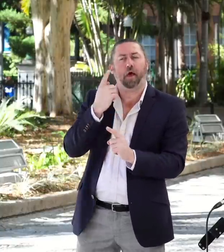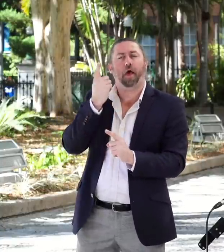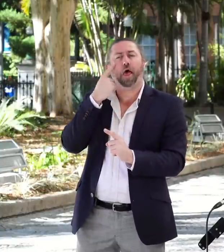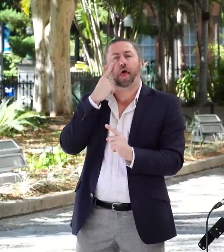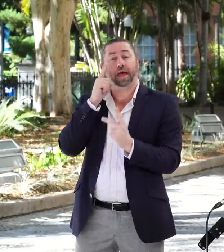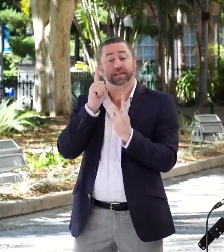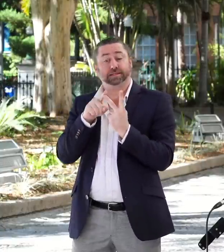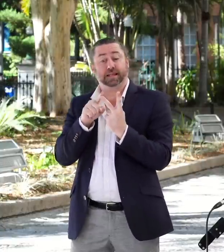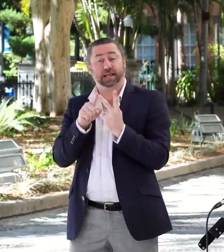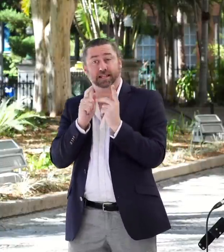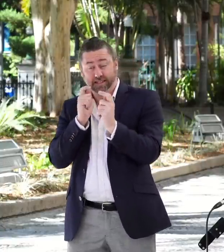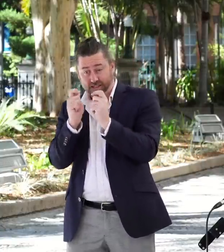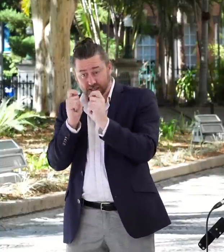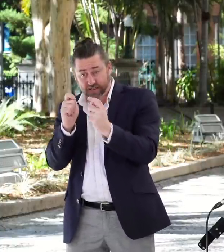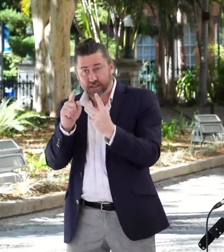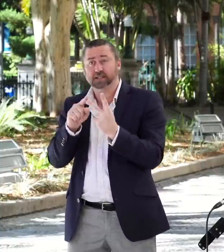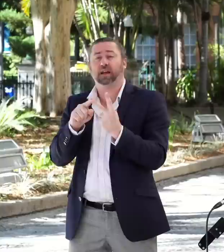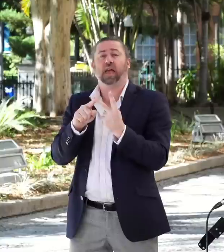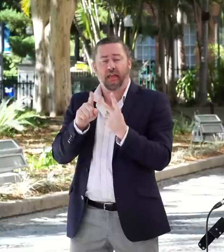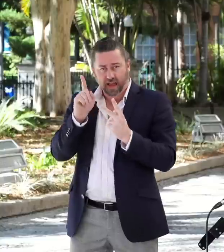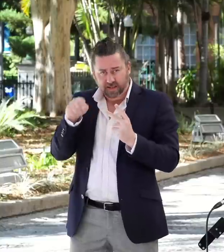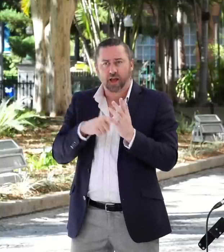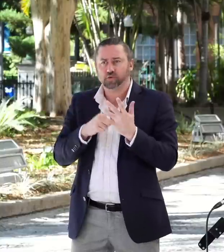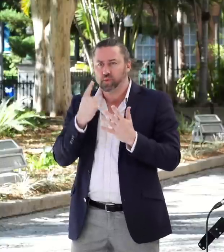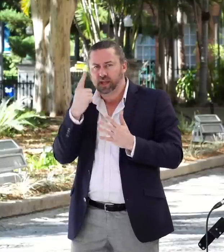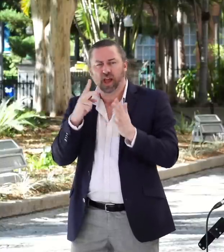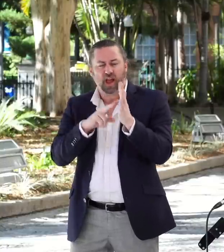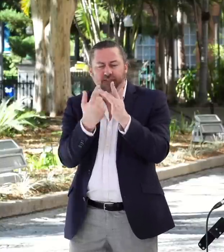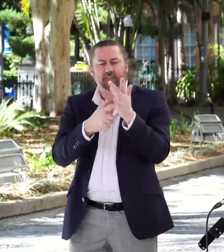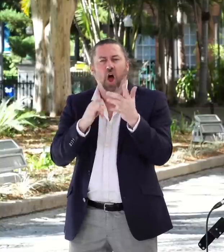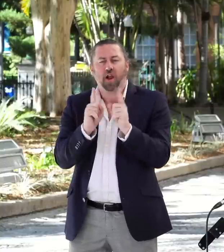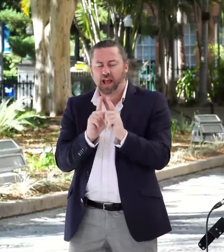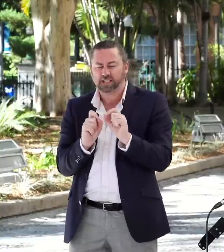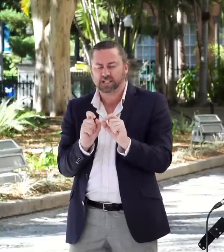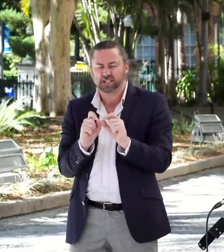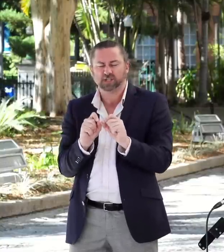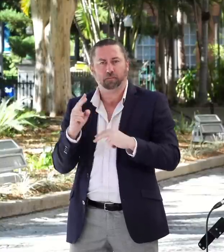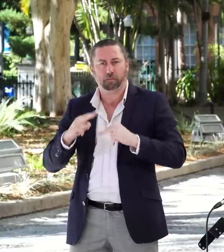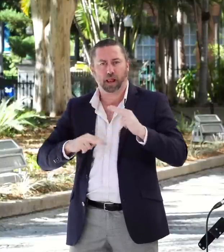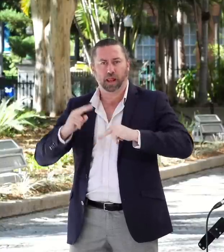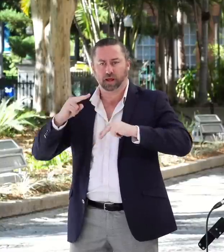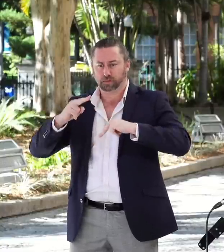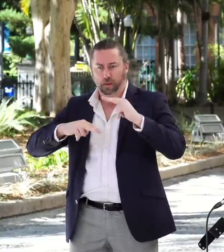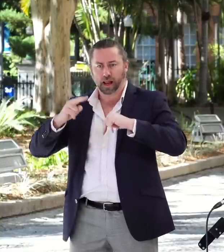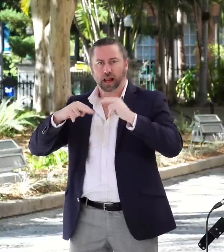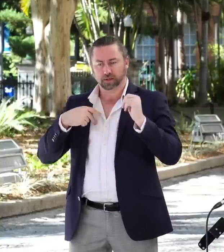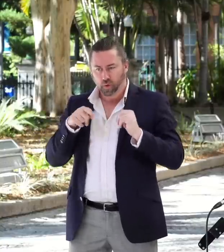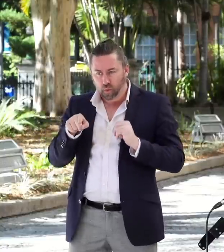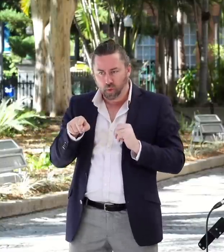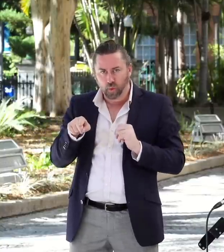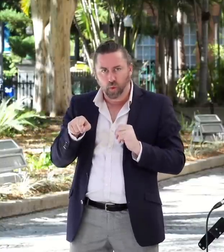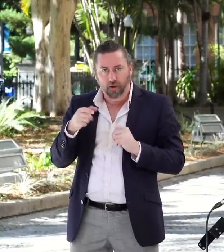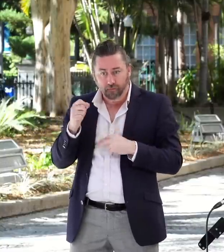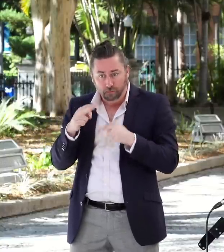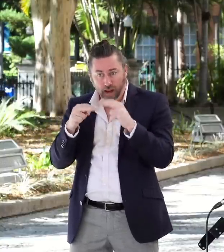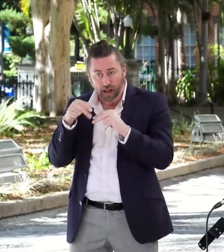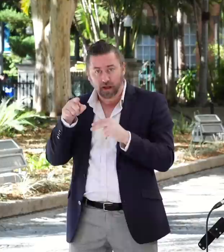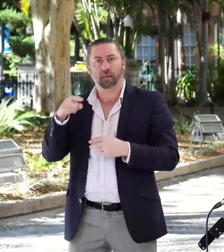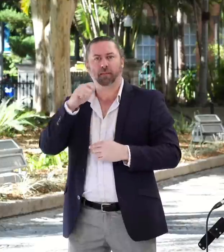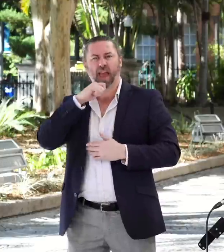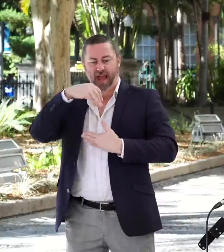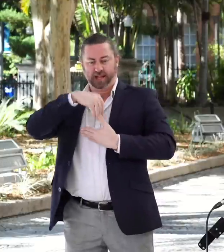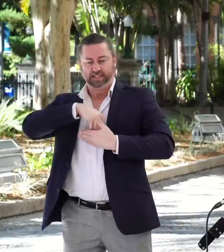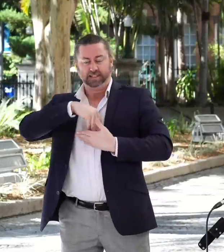done, and that's come back at a moderate level of a CT value, which means there's a reasonable amount of virus. So that